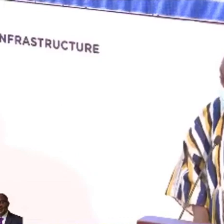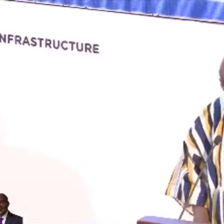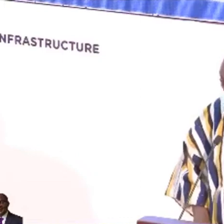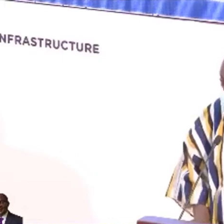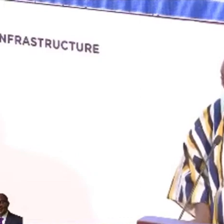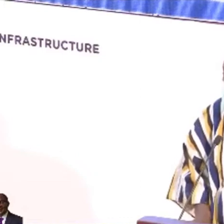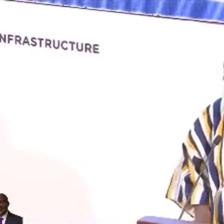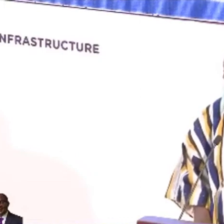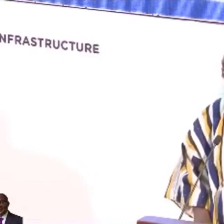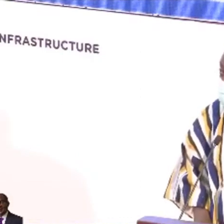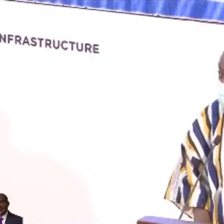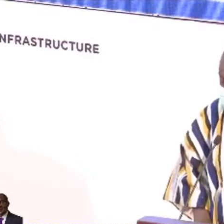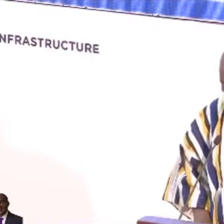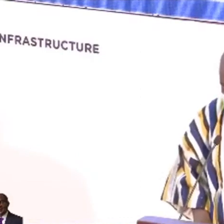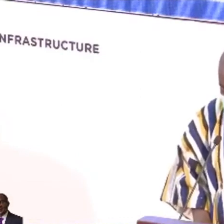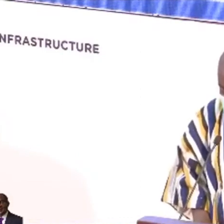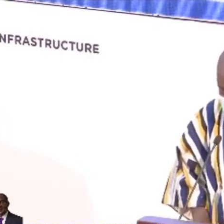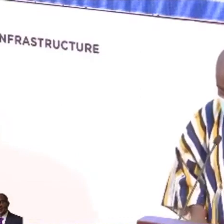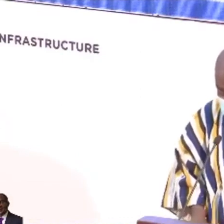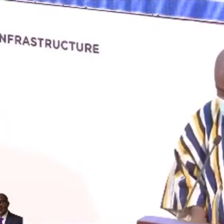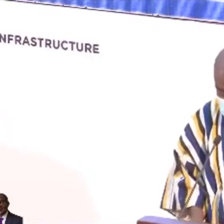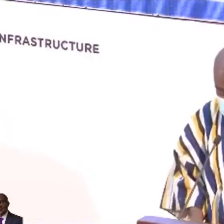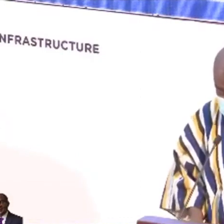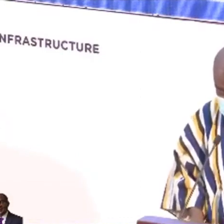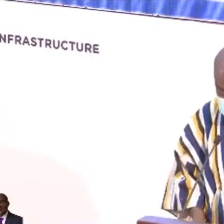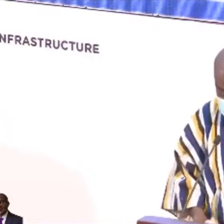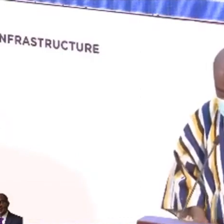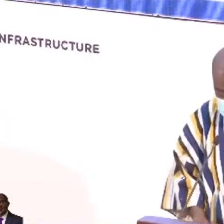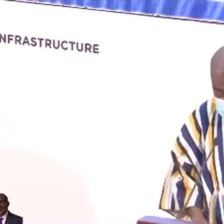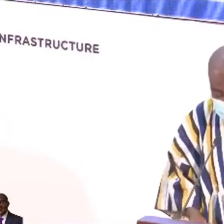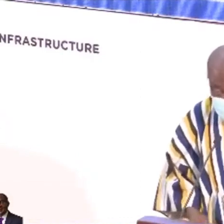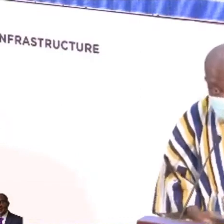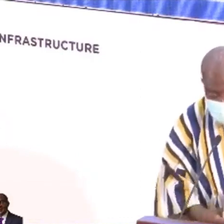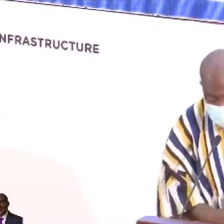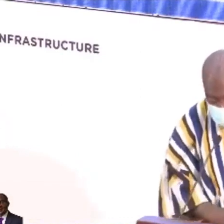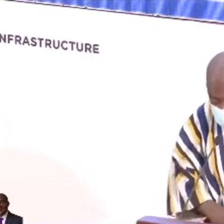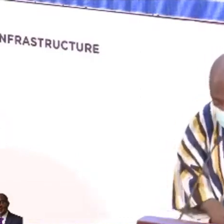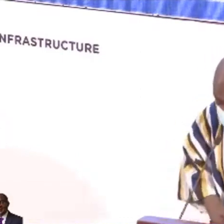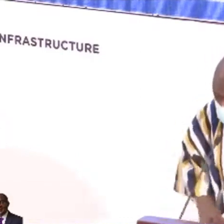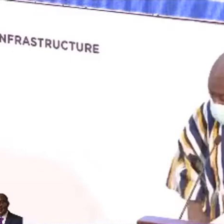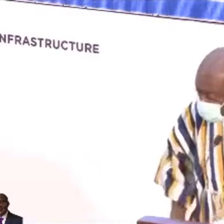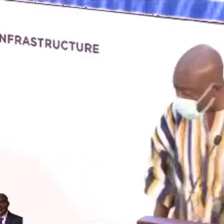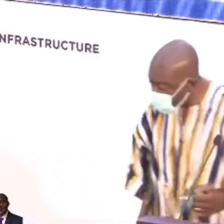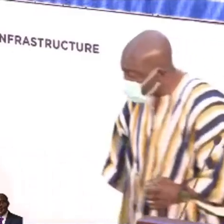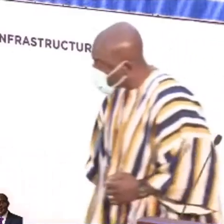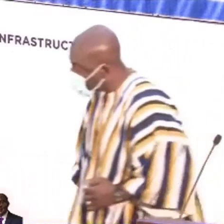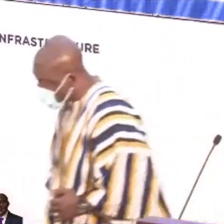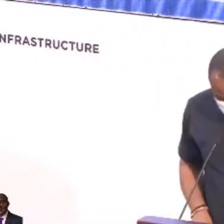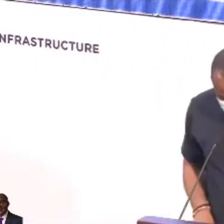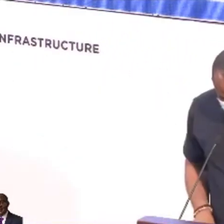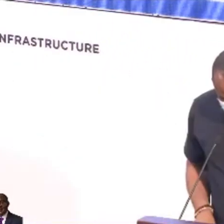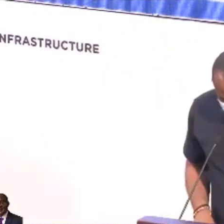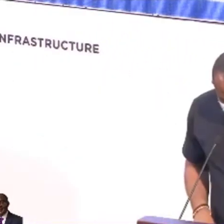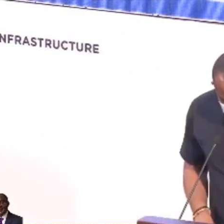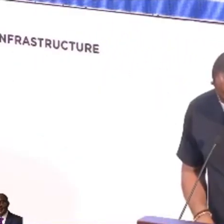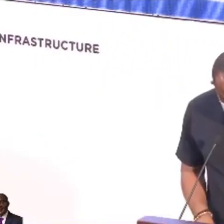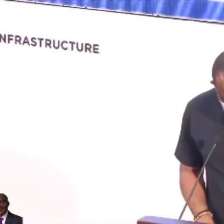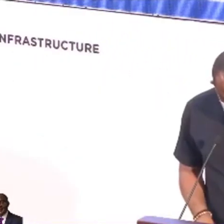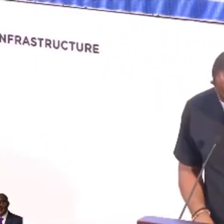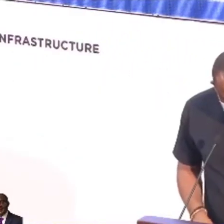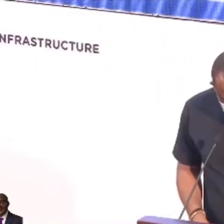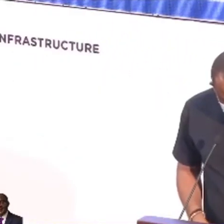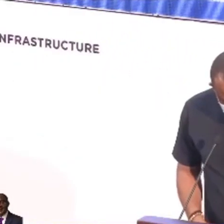organizing ministries, I welcome you and all our guests to tonight's Town Hall meeting. Thank you very much, Honorable Minister, for